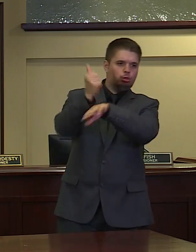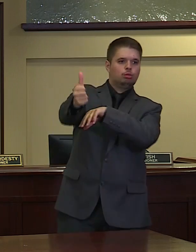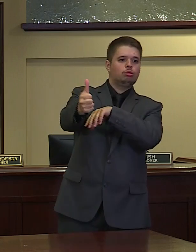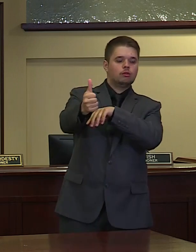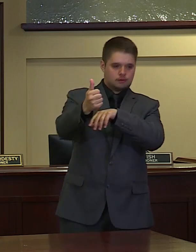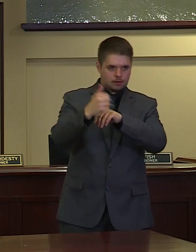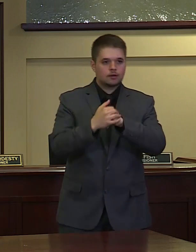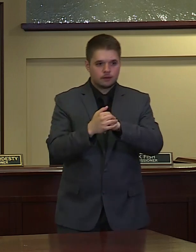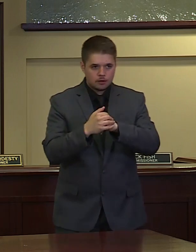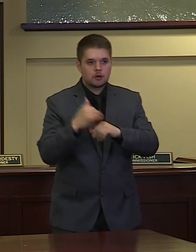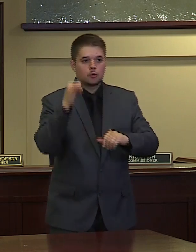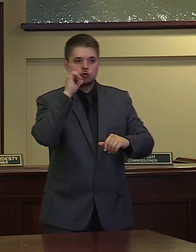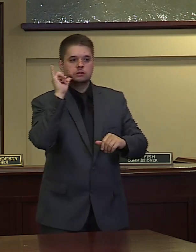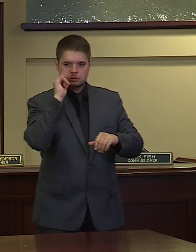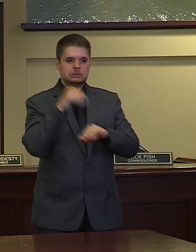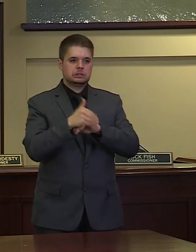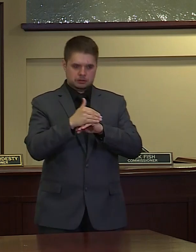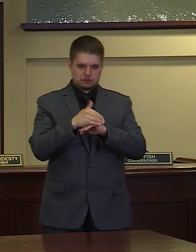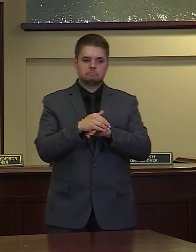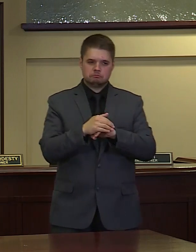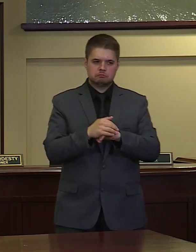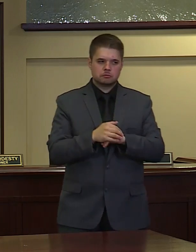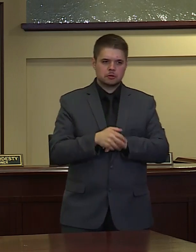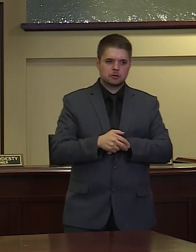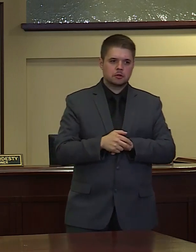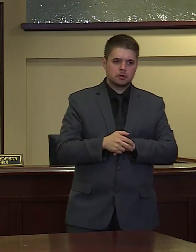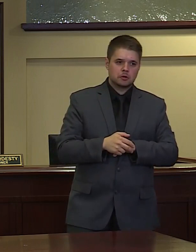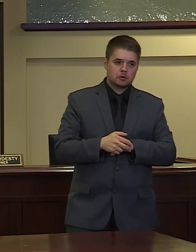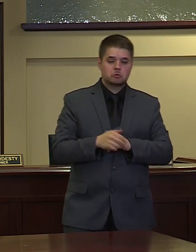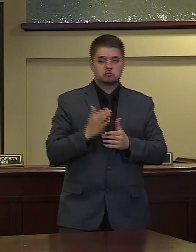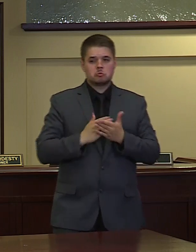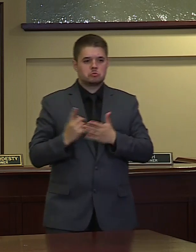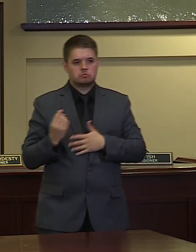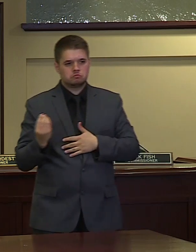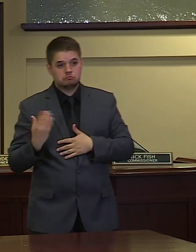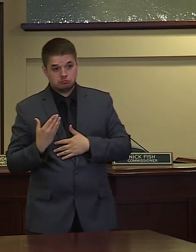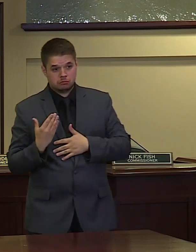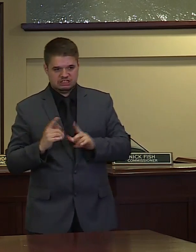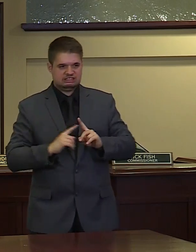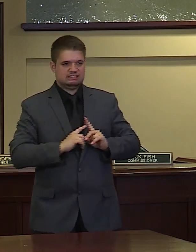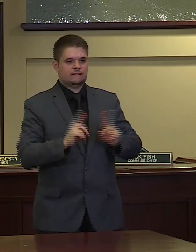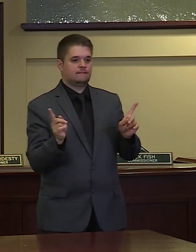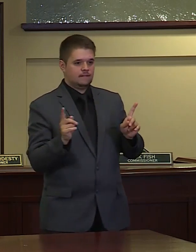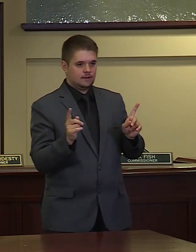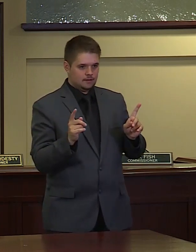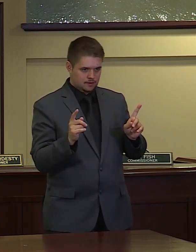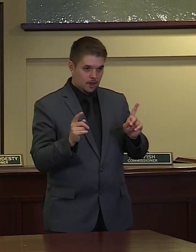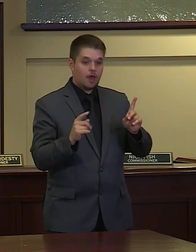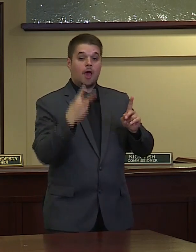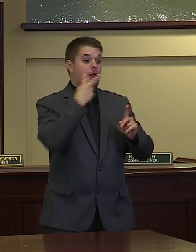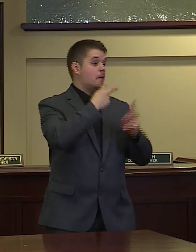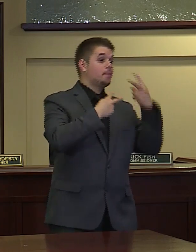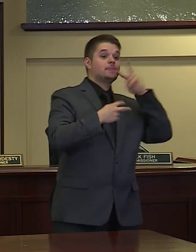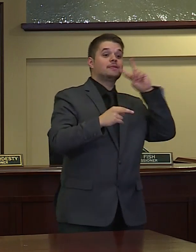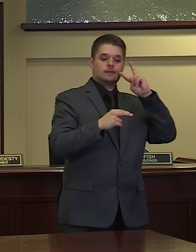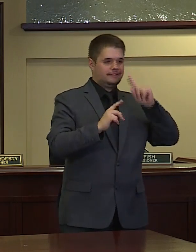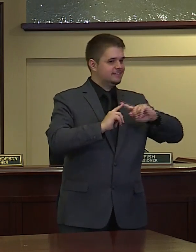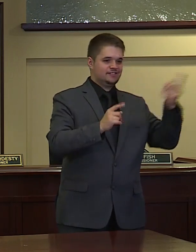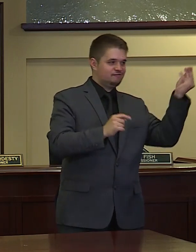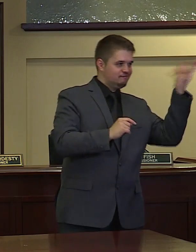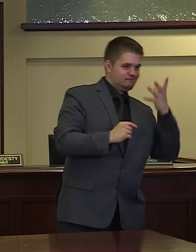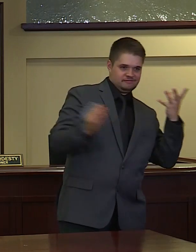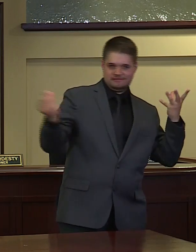last evening. From what I'm being told, the event seemed different than the night before. The participants seemed different than the night